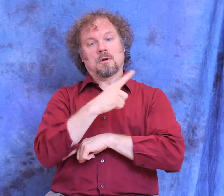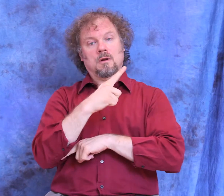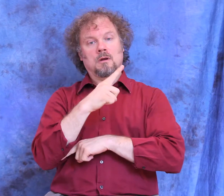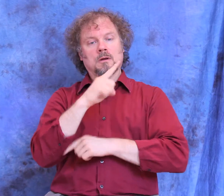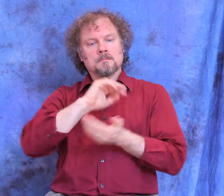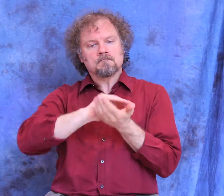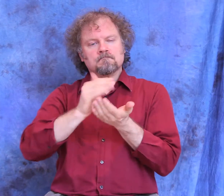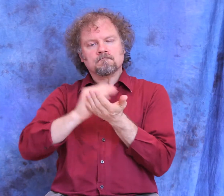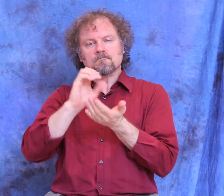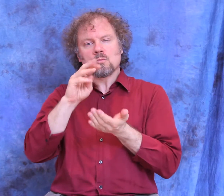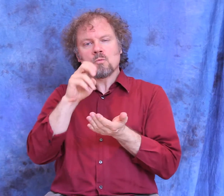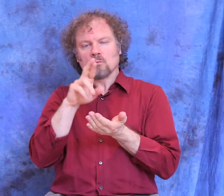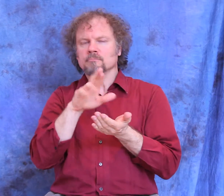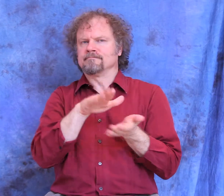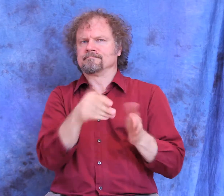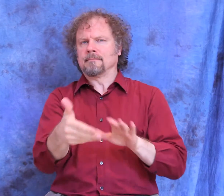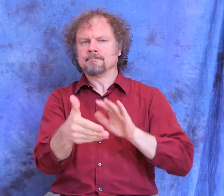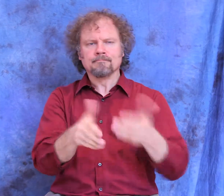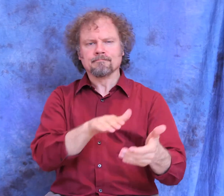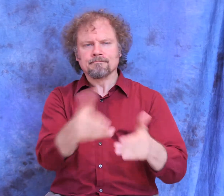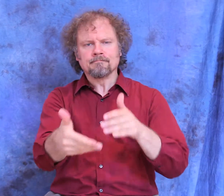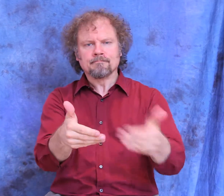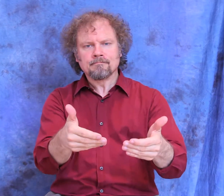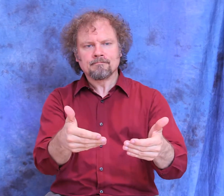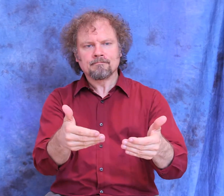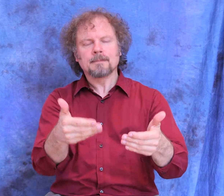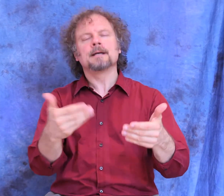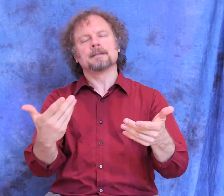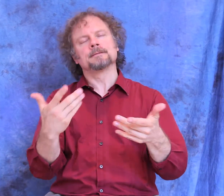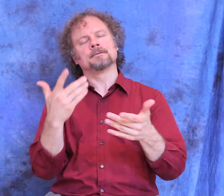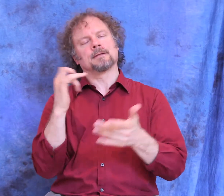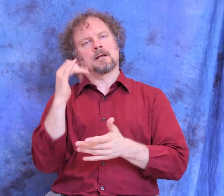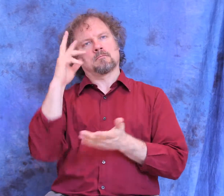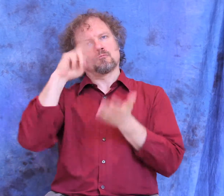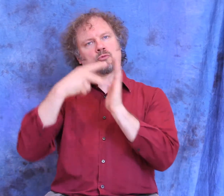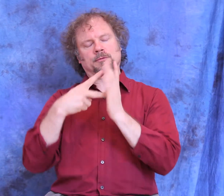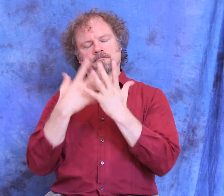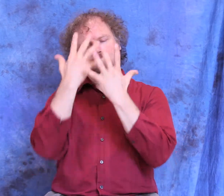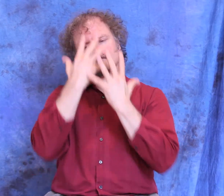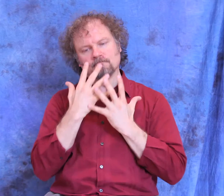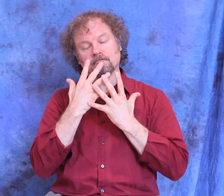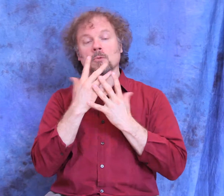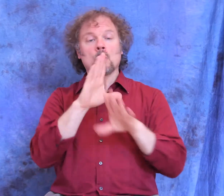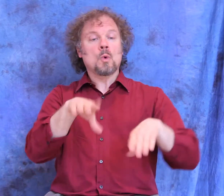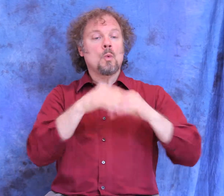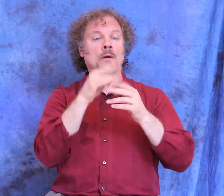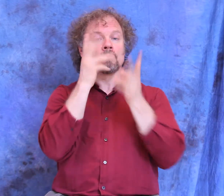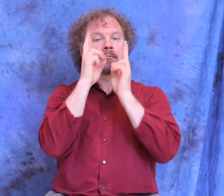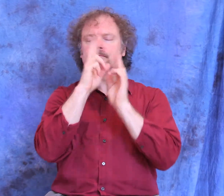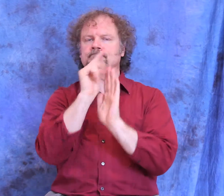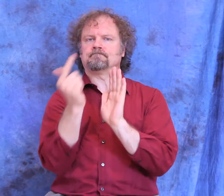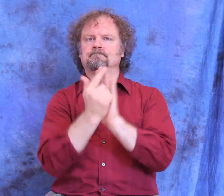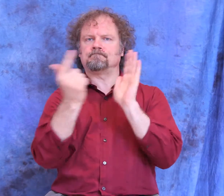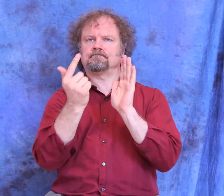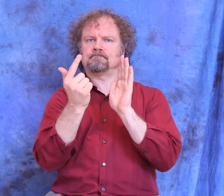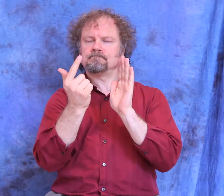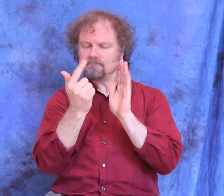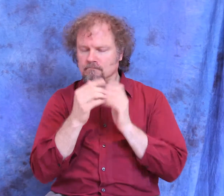period. It is for this reason that mourning is observed. Weddings and haircuts are prohibited, and it is also customary